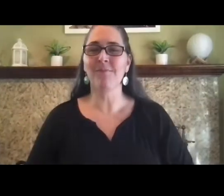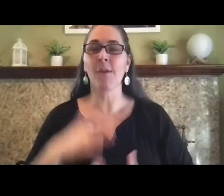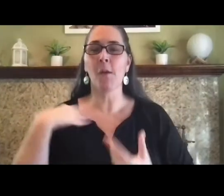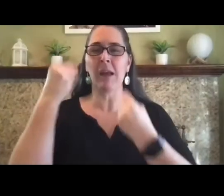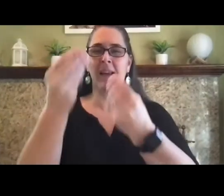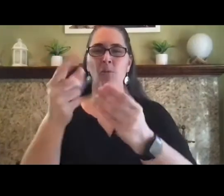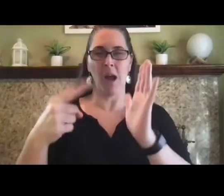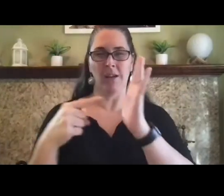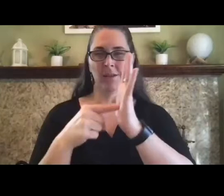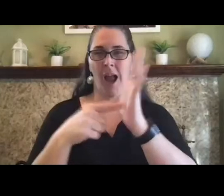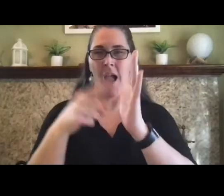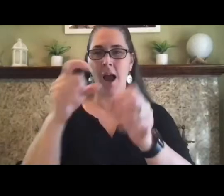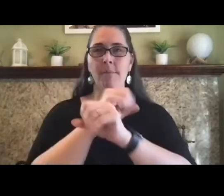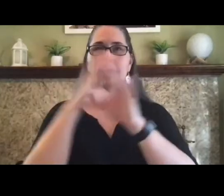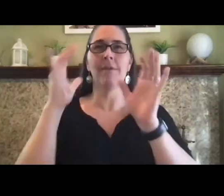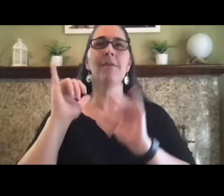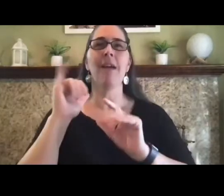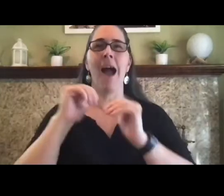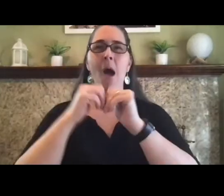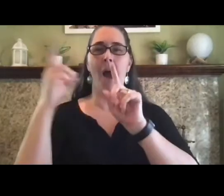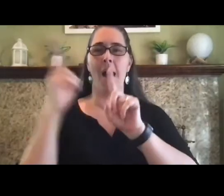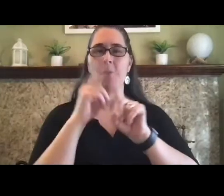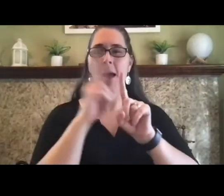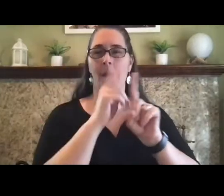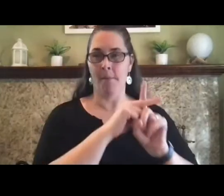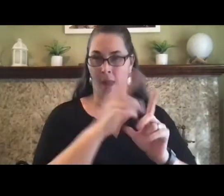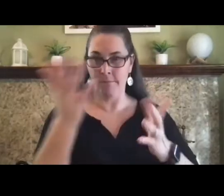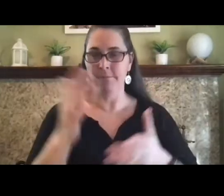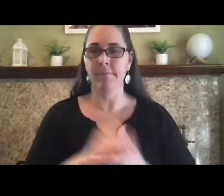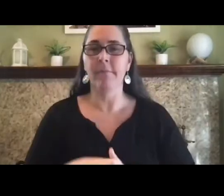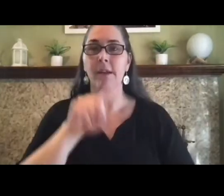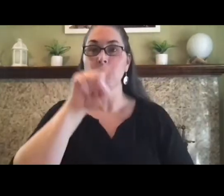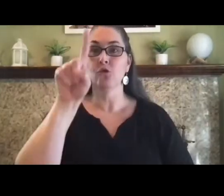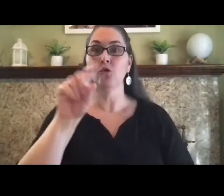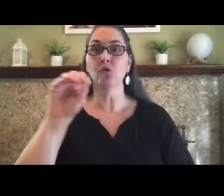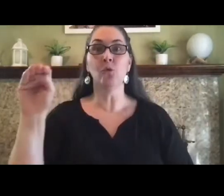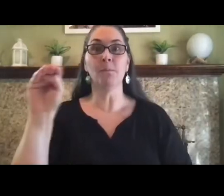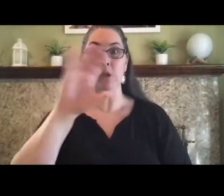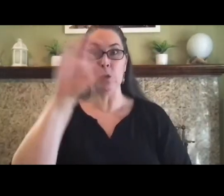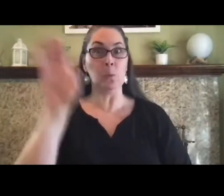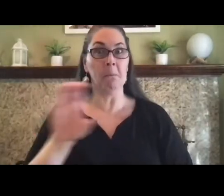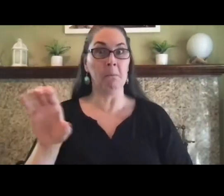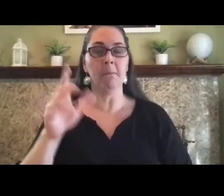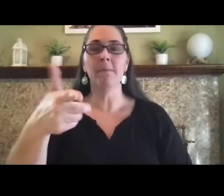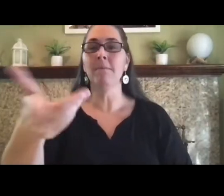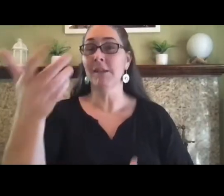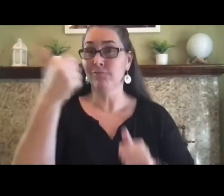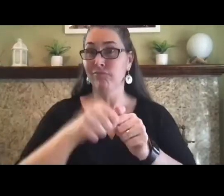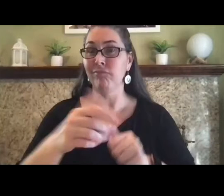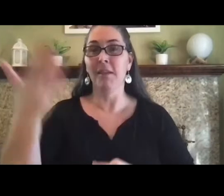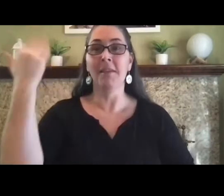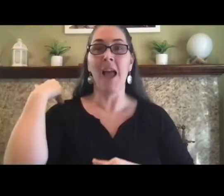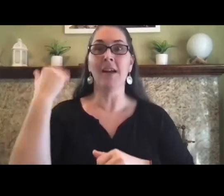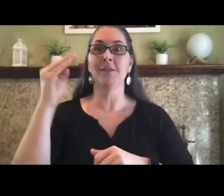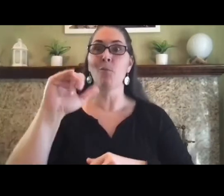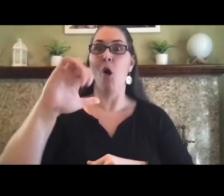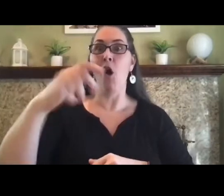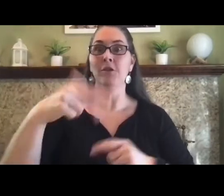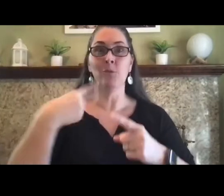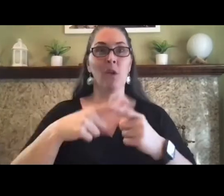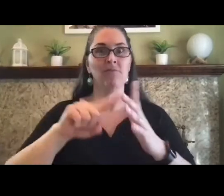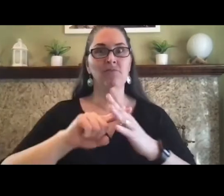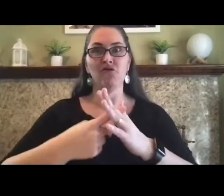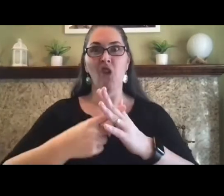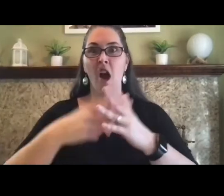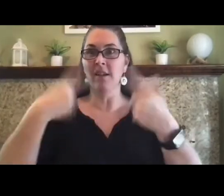arise. Here's an example that may help you better visualize how this applies. Zoom. Do